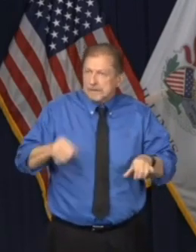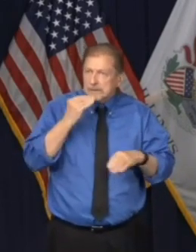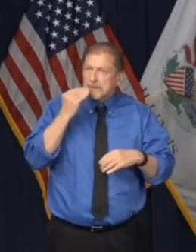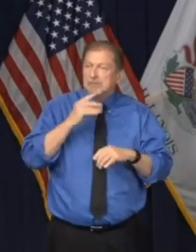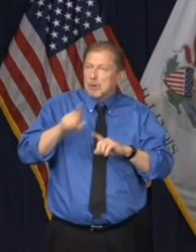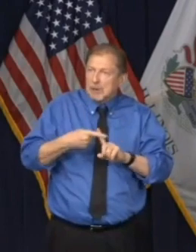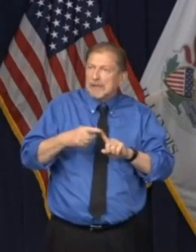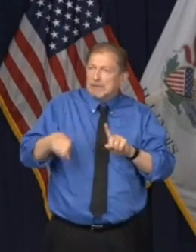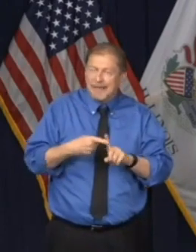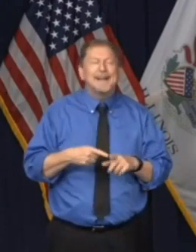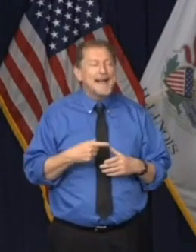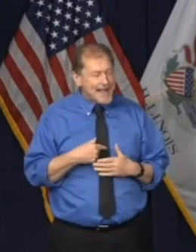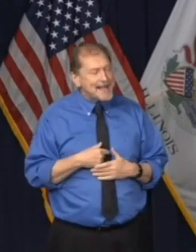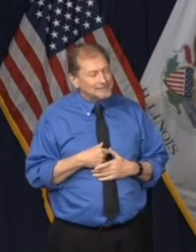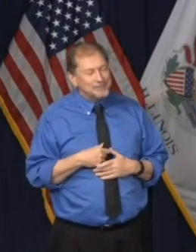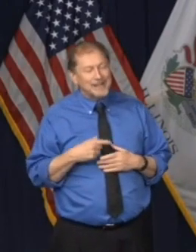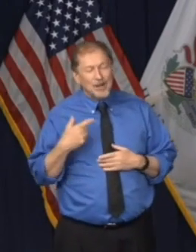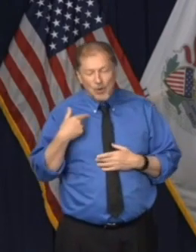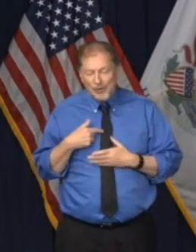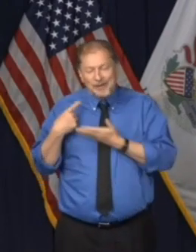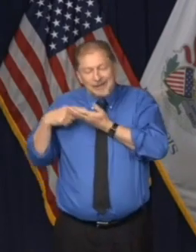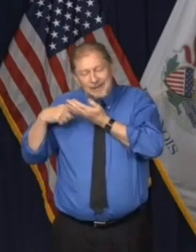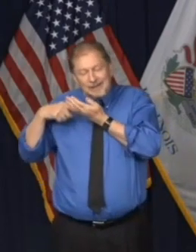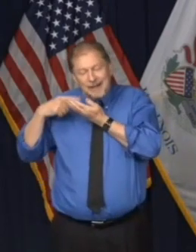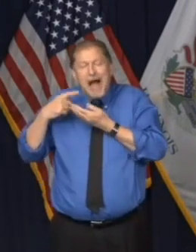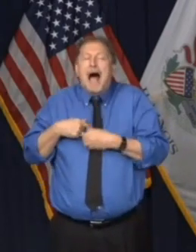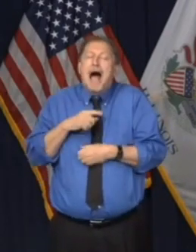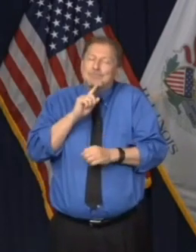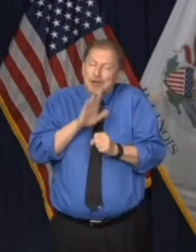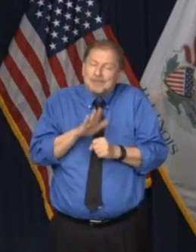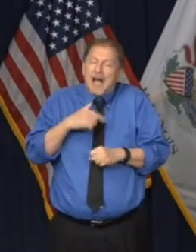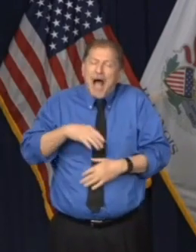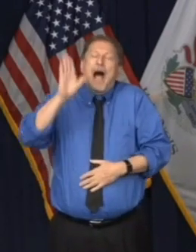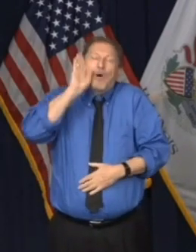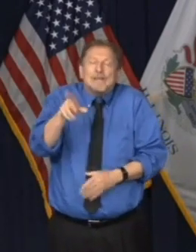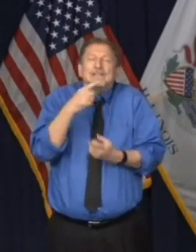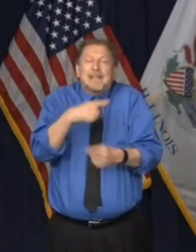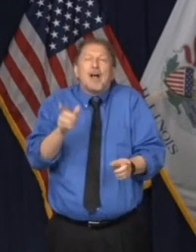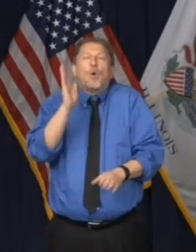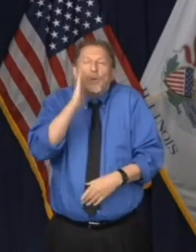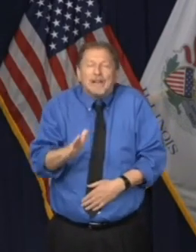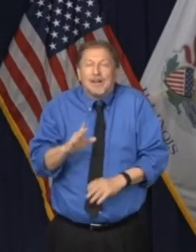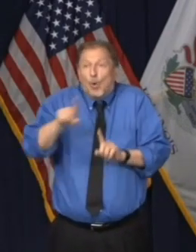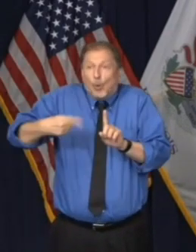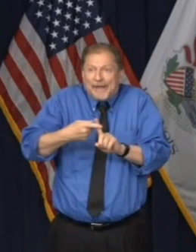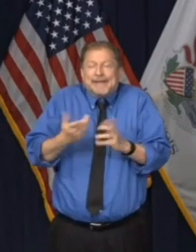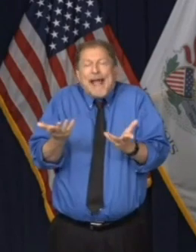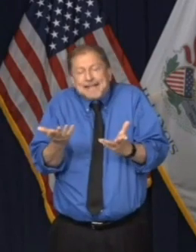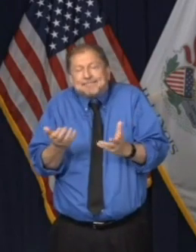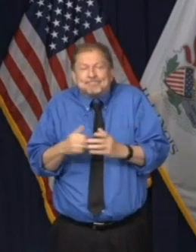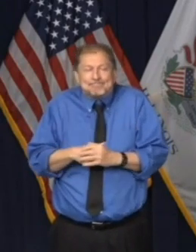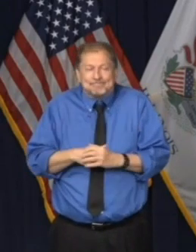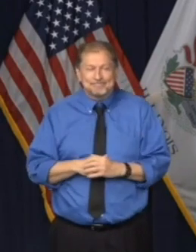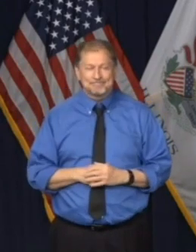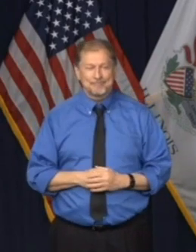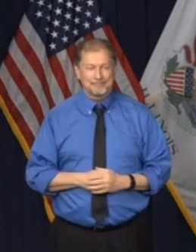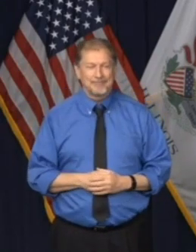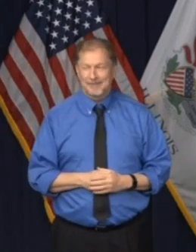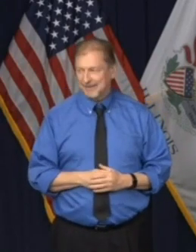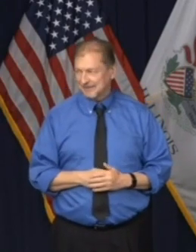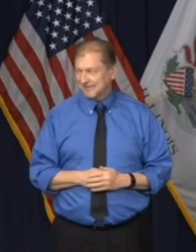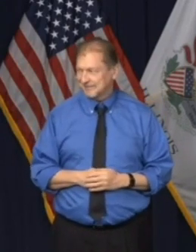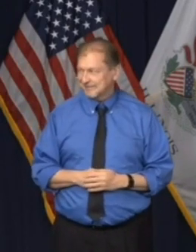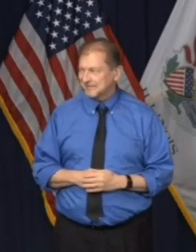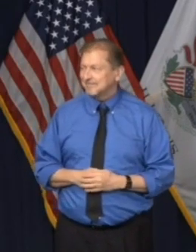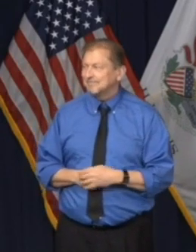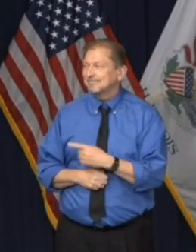looking at it, working on it every day. I promise you that I will be out here, and tell you as soon as I can. Thank you. Those were the questions I received. Thank you.